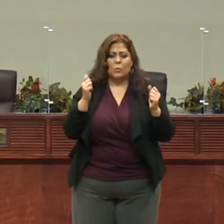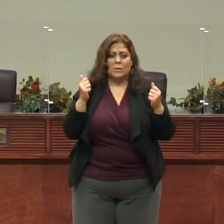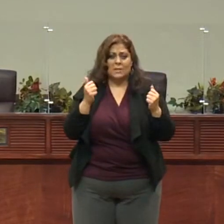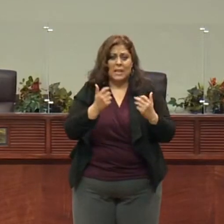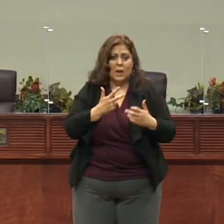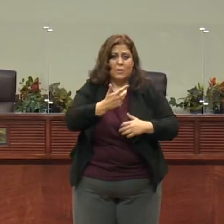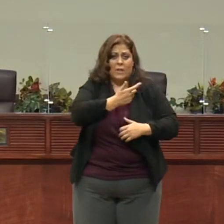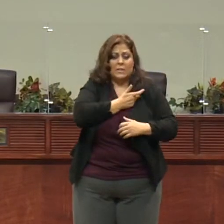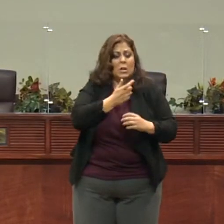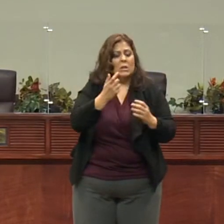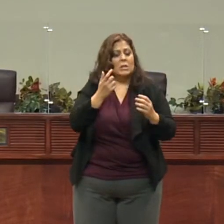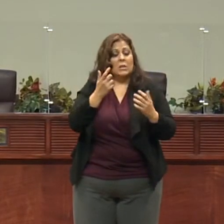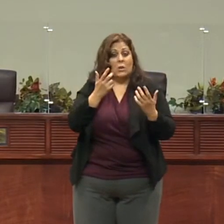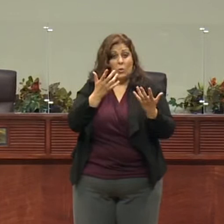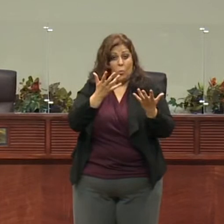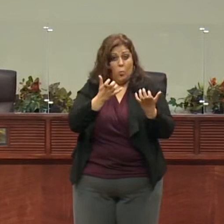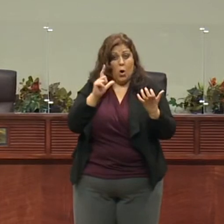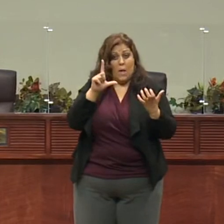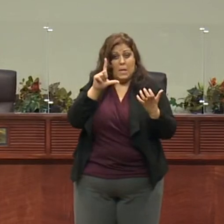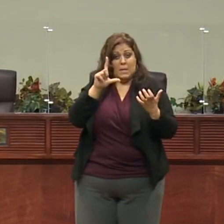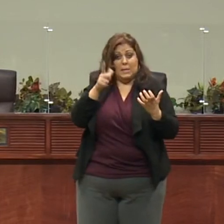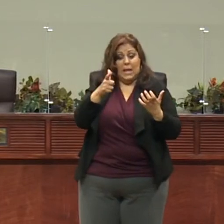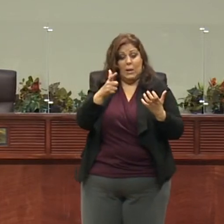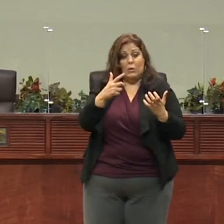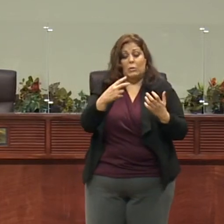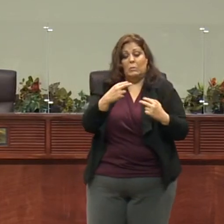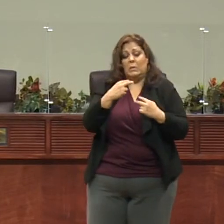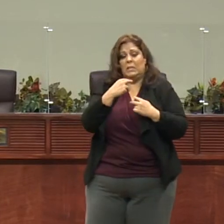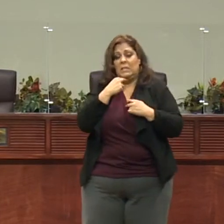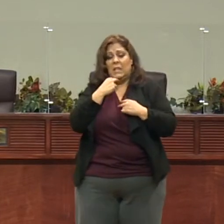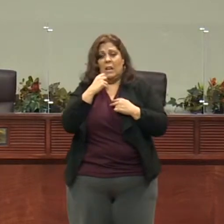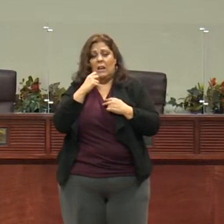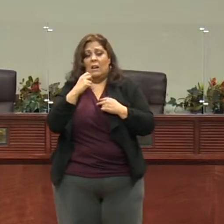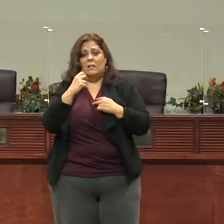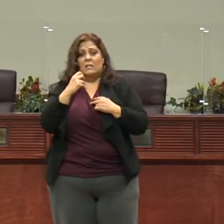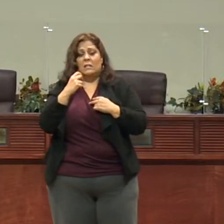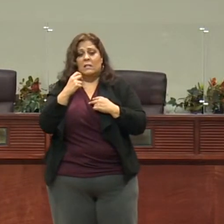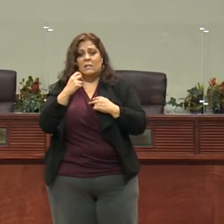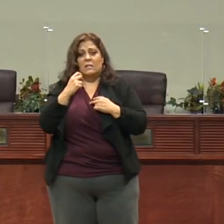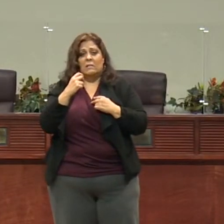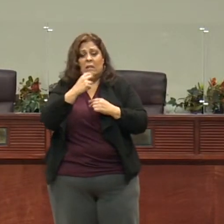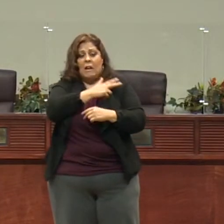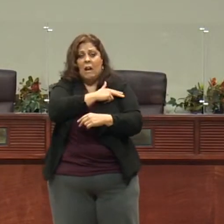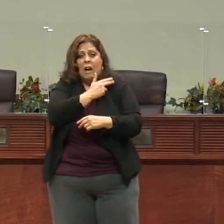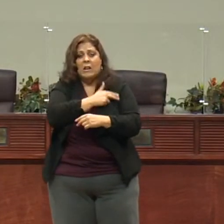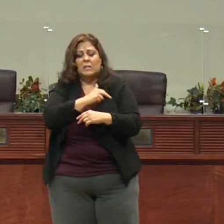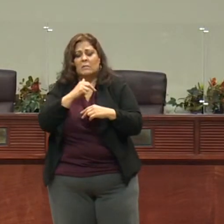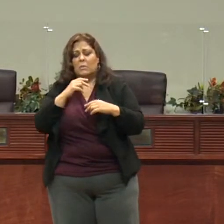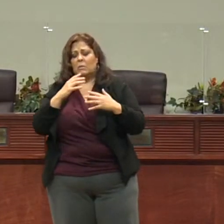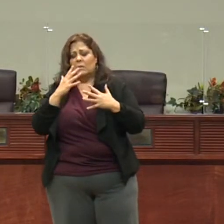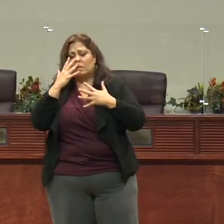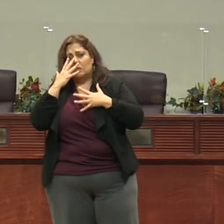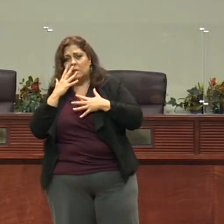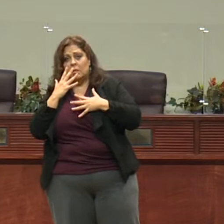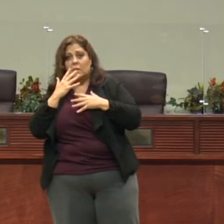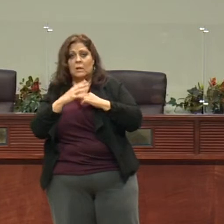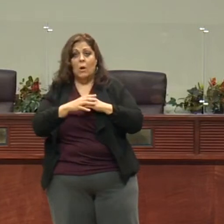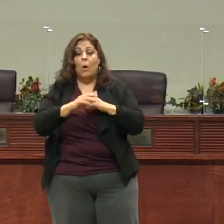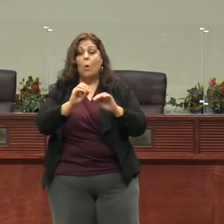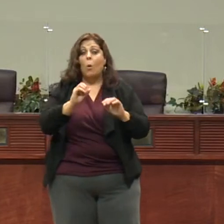find yourself in an uncomfortable place where you have to be hospitalized, or